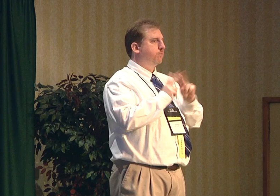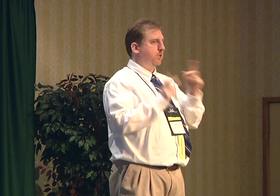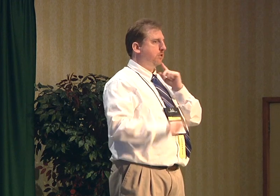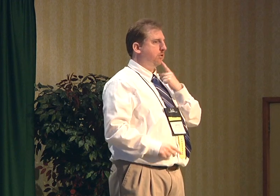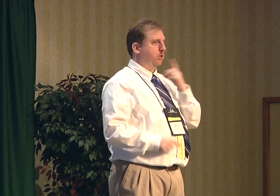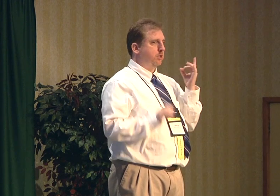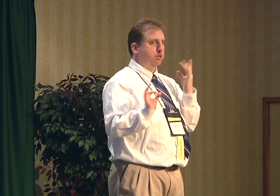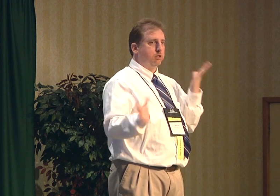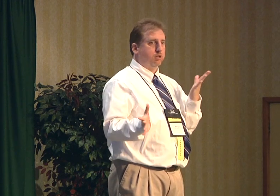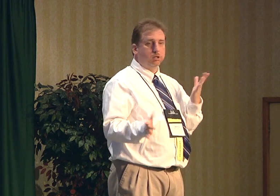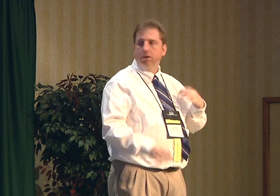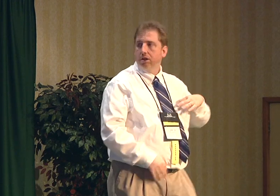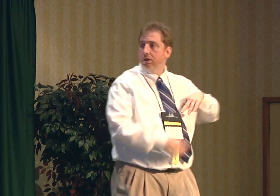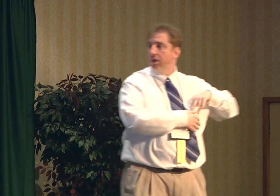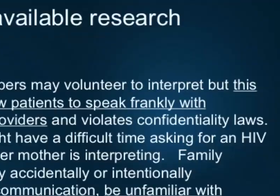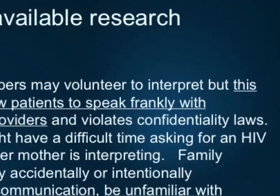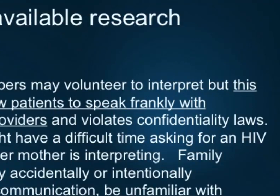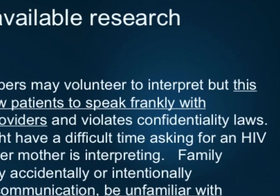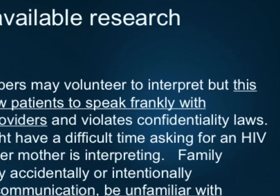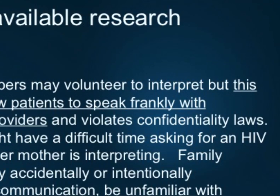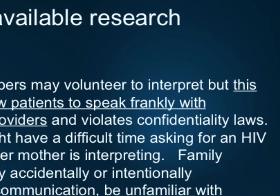and misdiagnosis or misunderstood diagnosis.